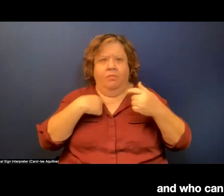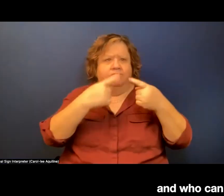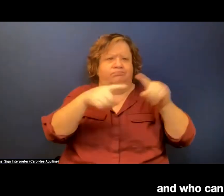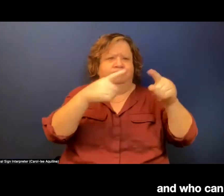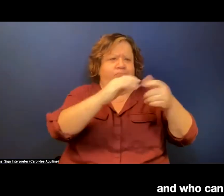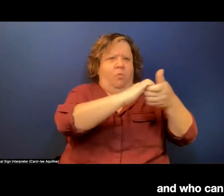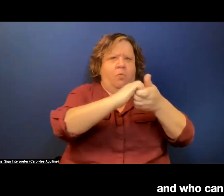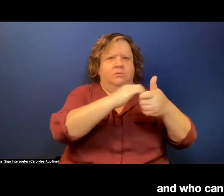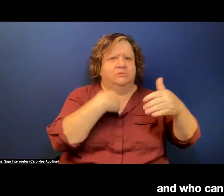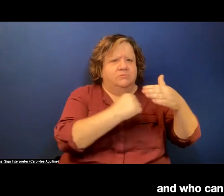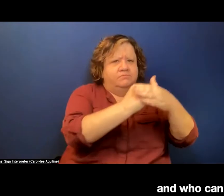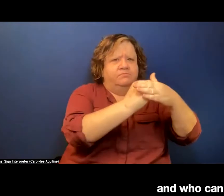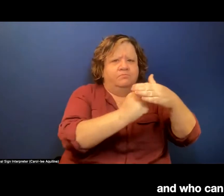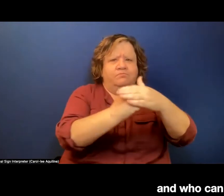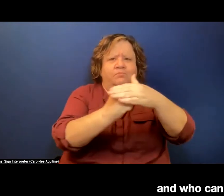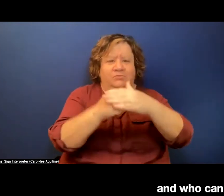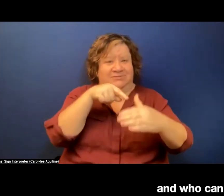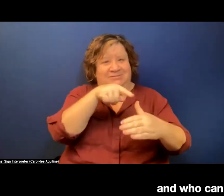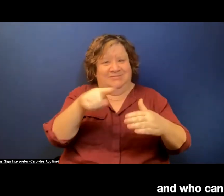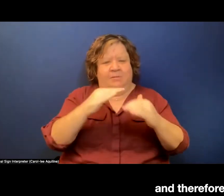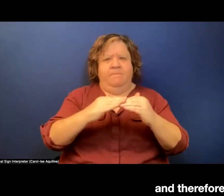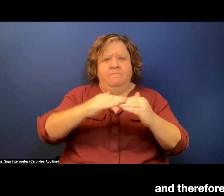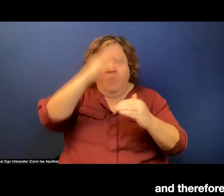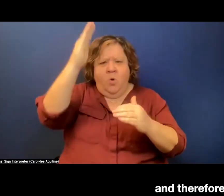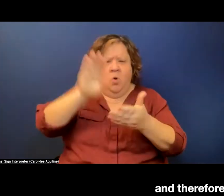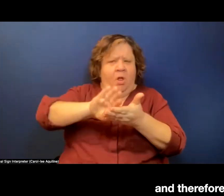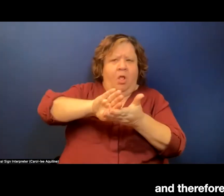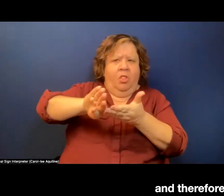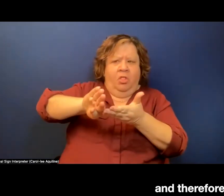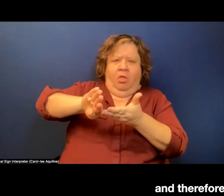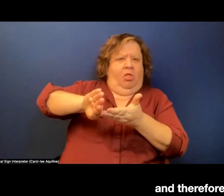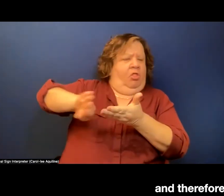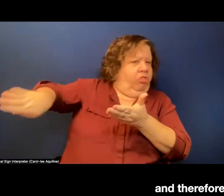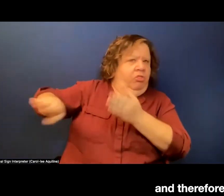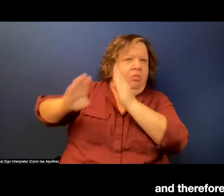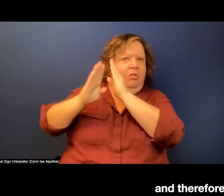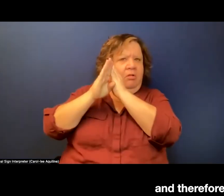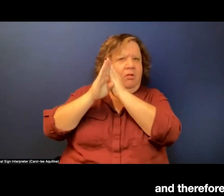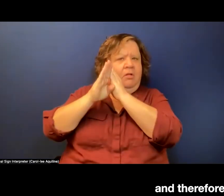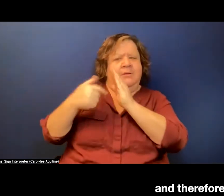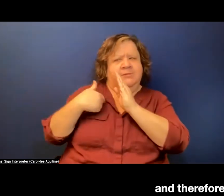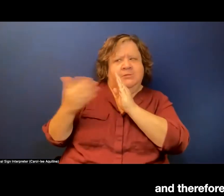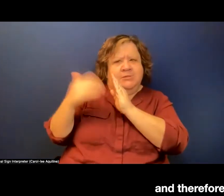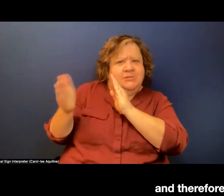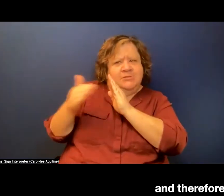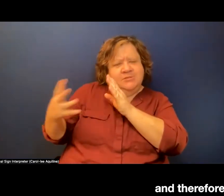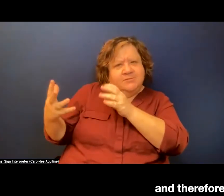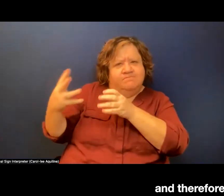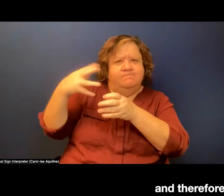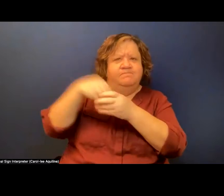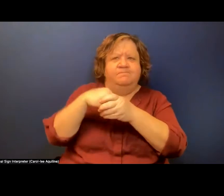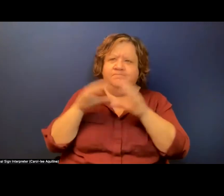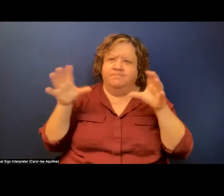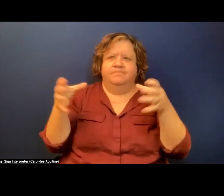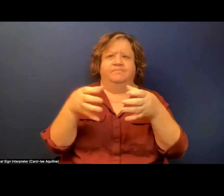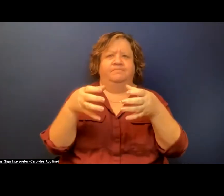and who can be marginalised from their communities and therefore not able to have the opportunities that they